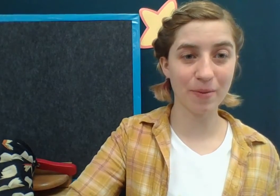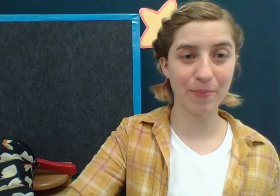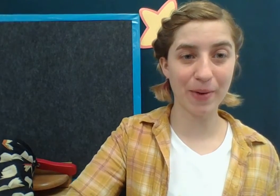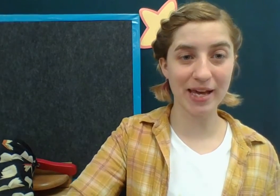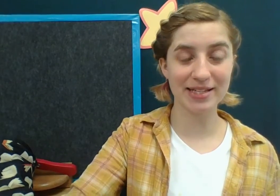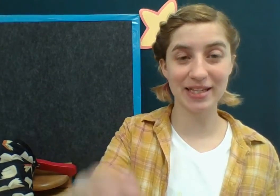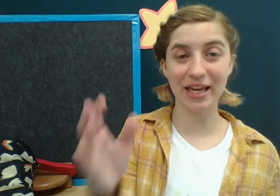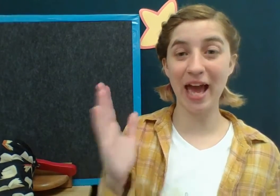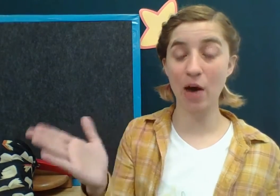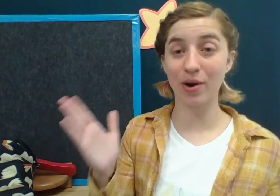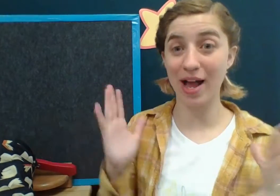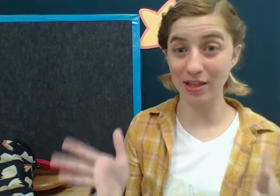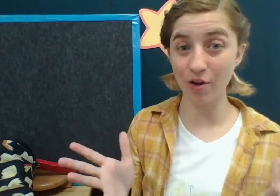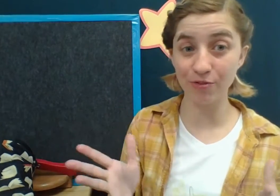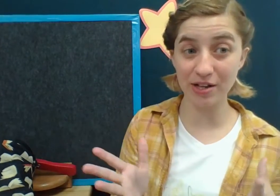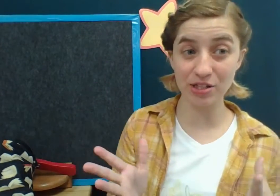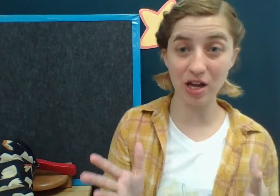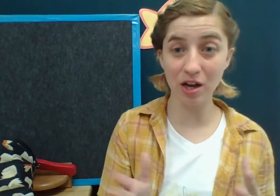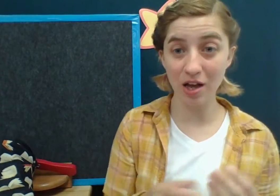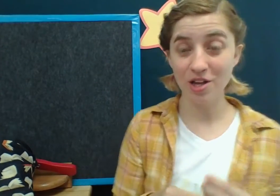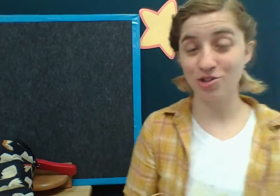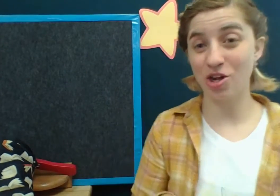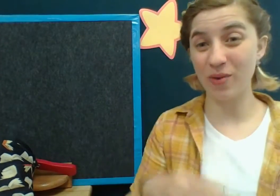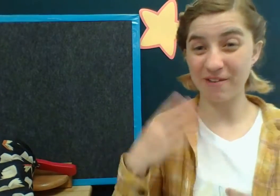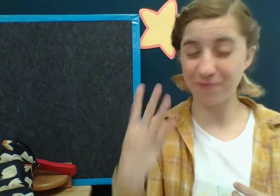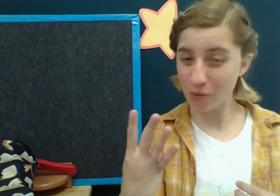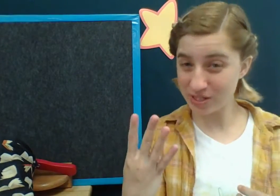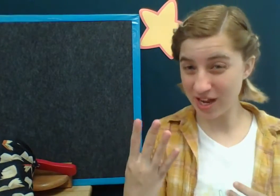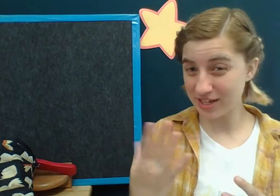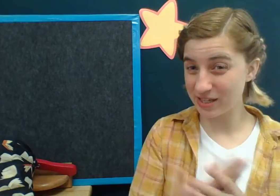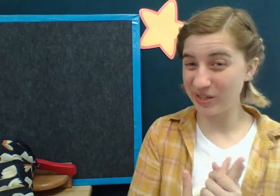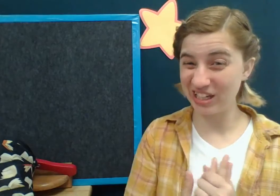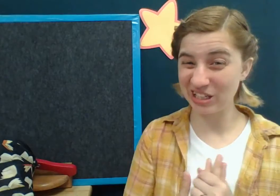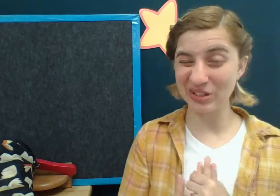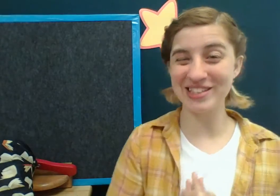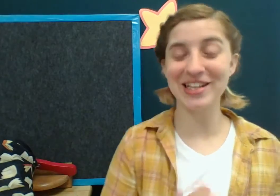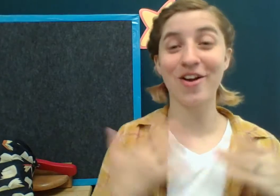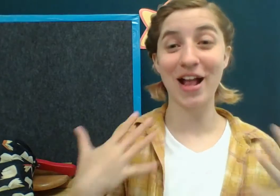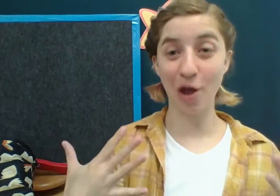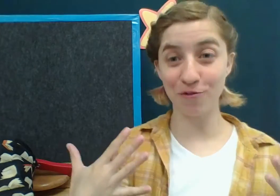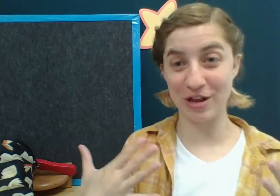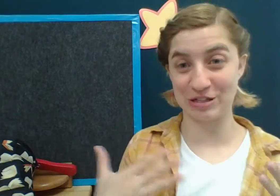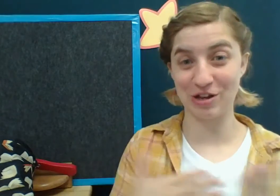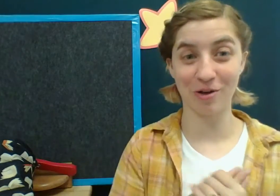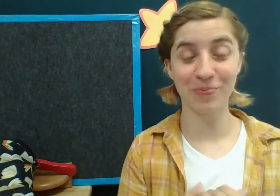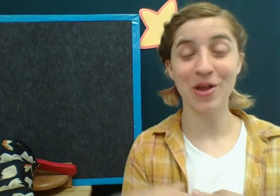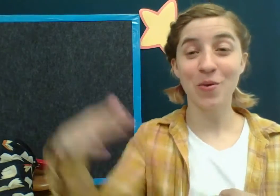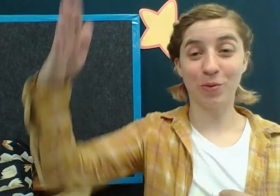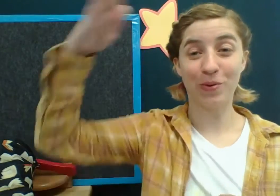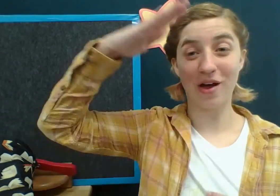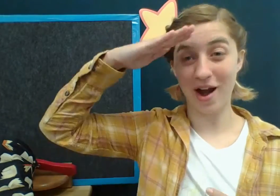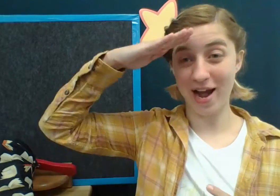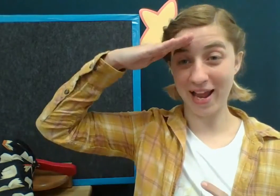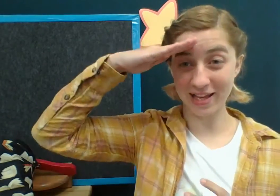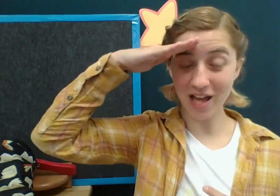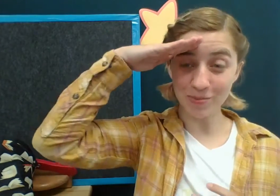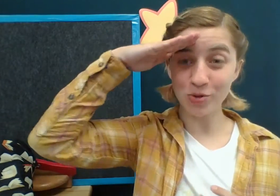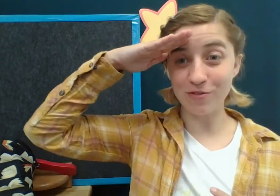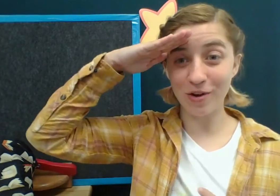start by singing our Hello Friend song. So we have four signs that we need to learn to sing our Hello Friend song. We'll put our hand up to our